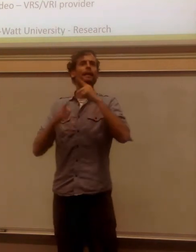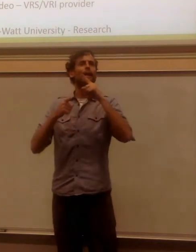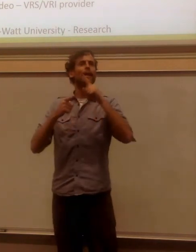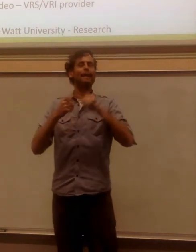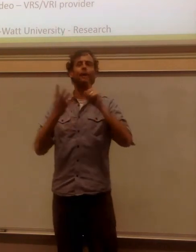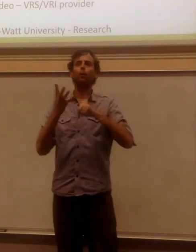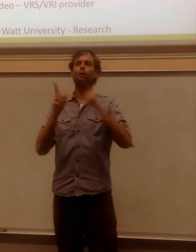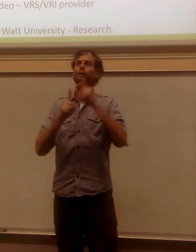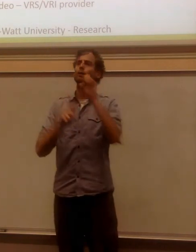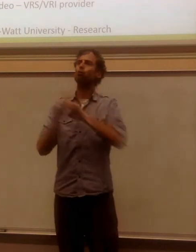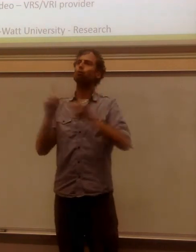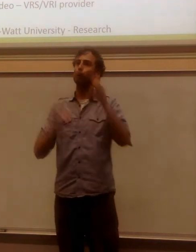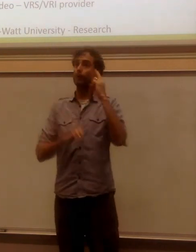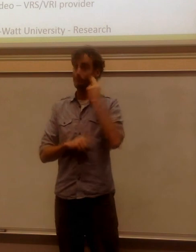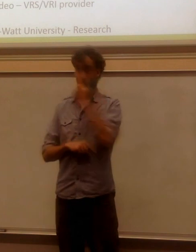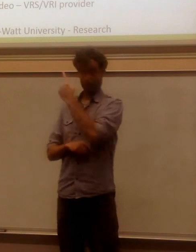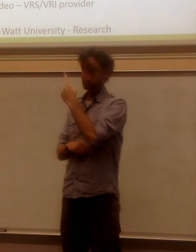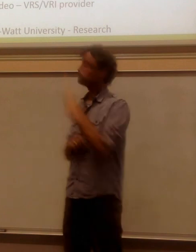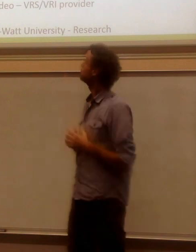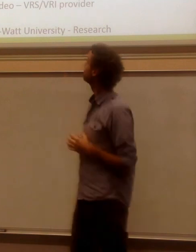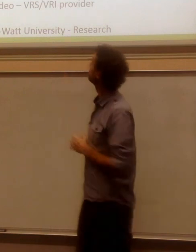The European Union of the Deaf were the project leaders.